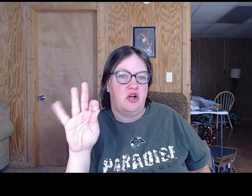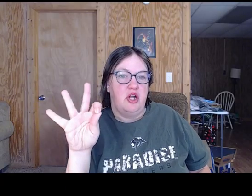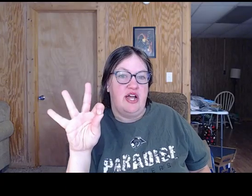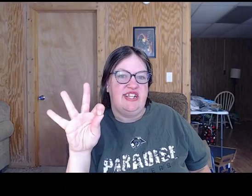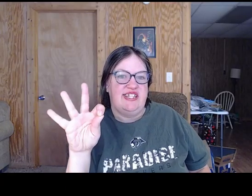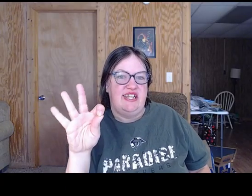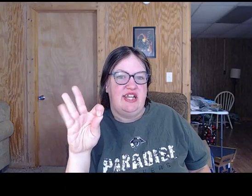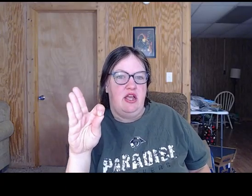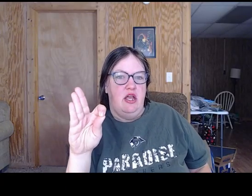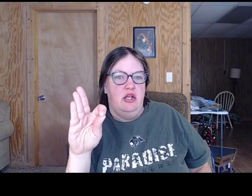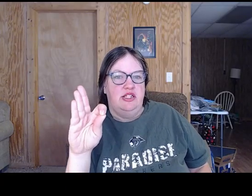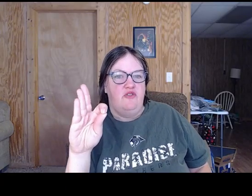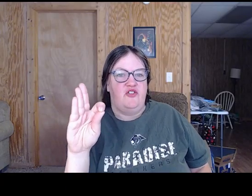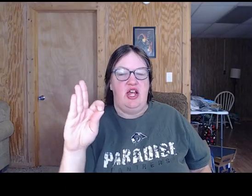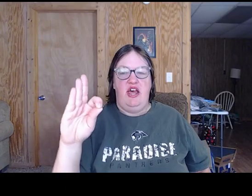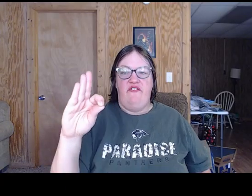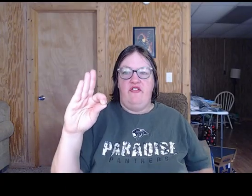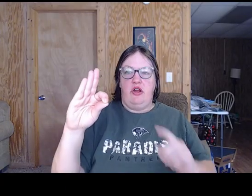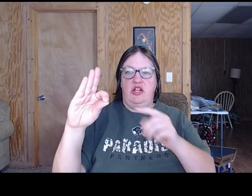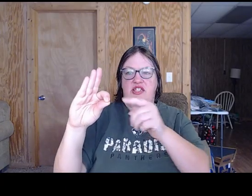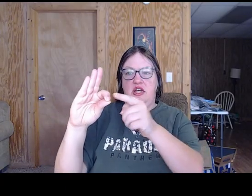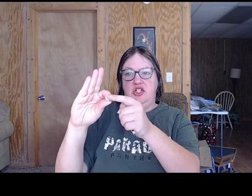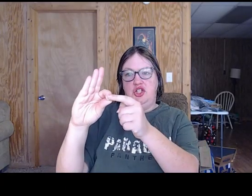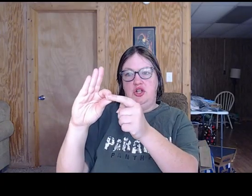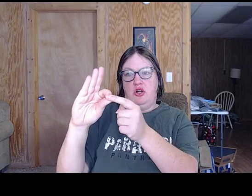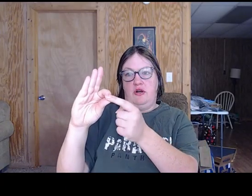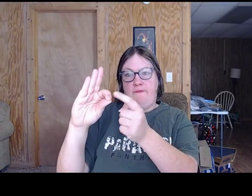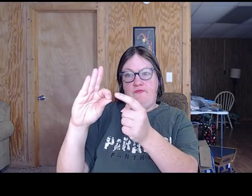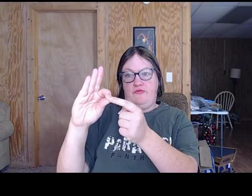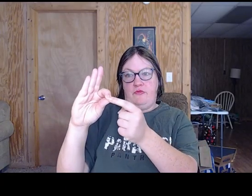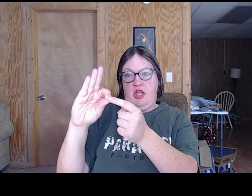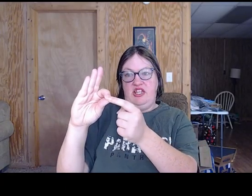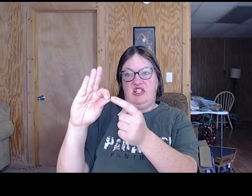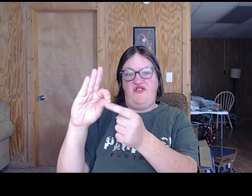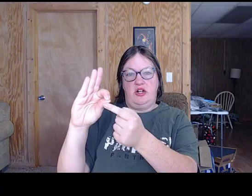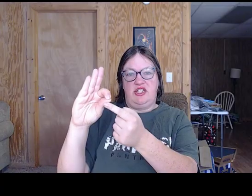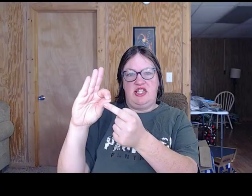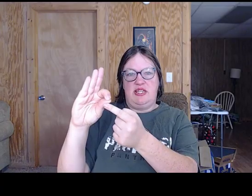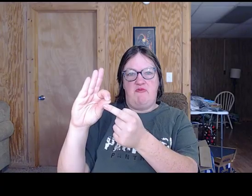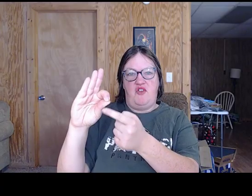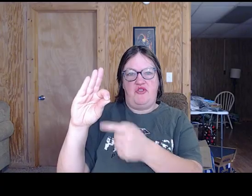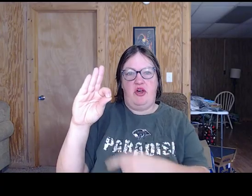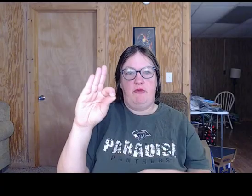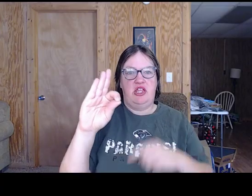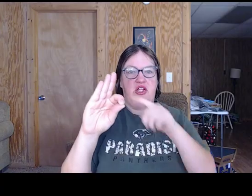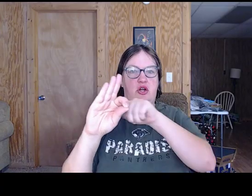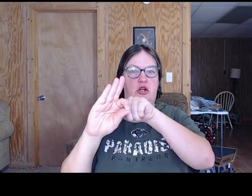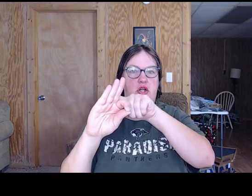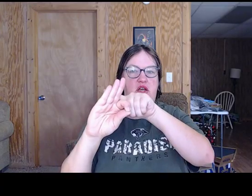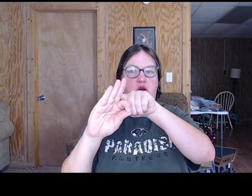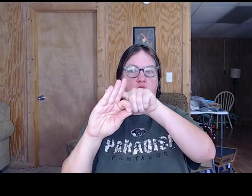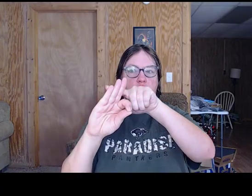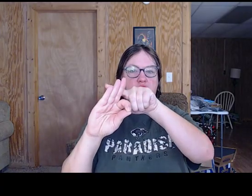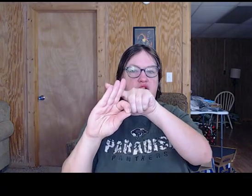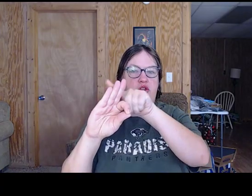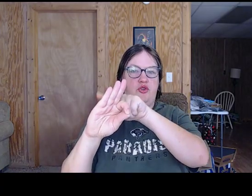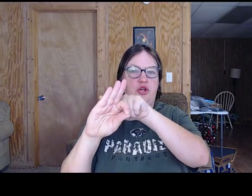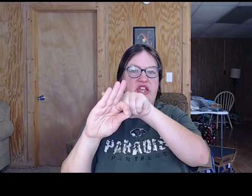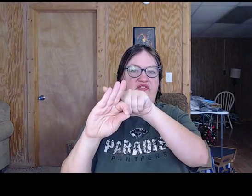not extended. So for the F, you're going to touch your index finger to the tip of your thumb, and then you're going to hold your three